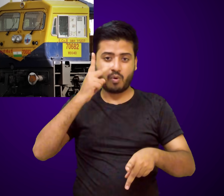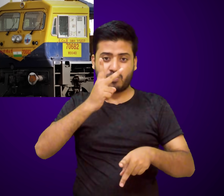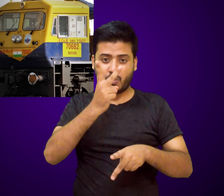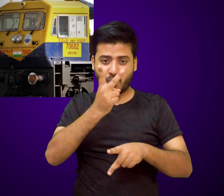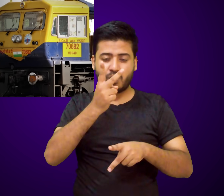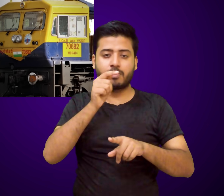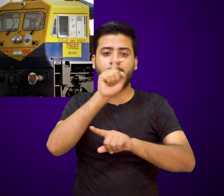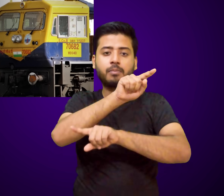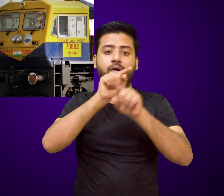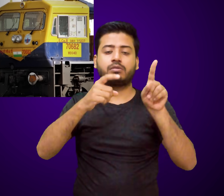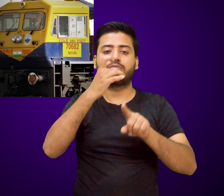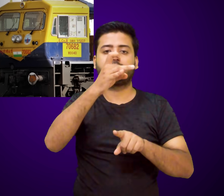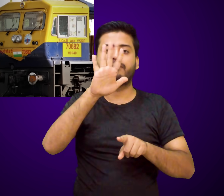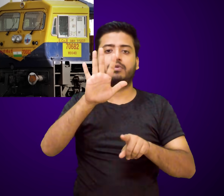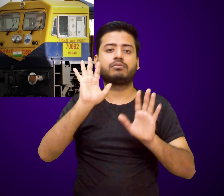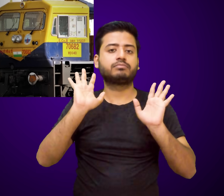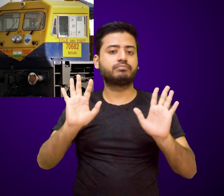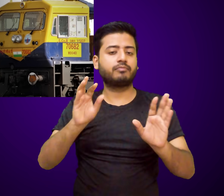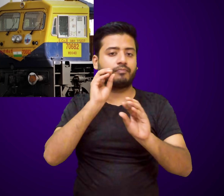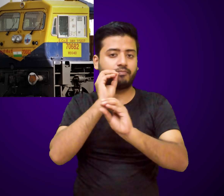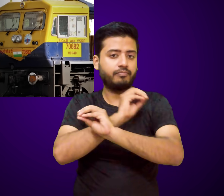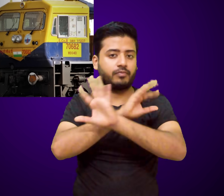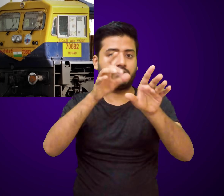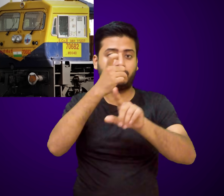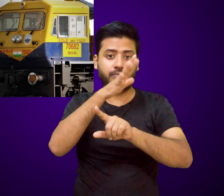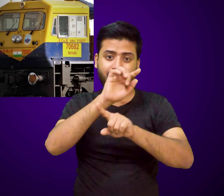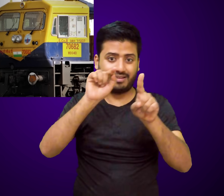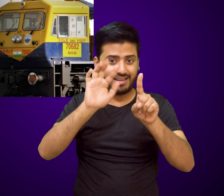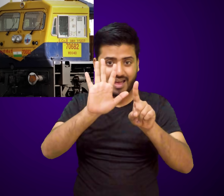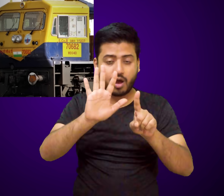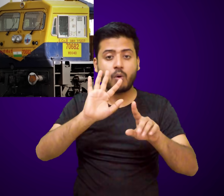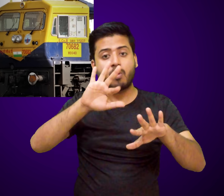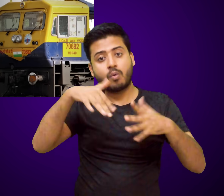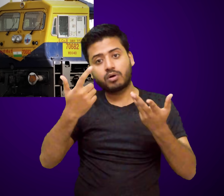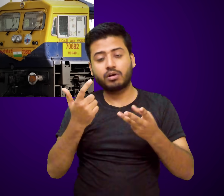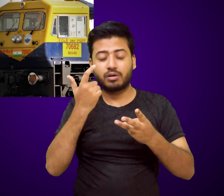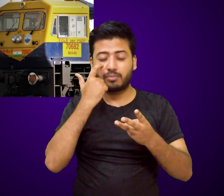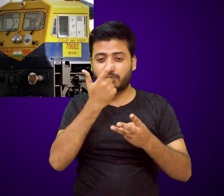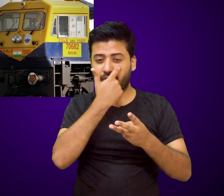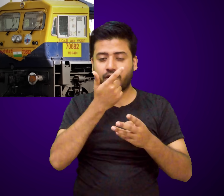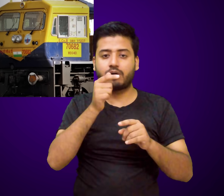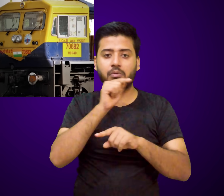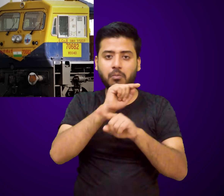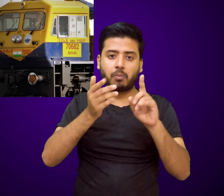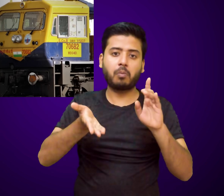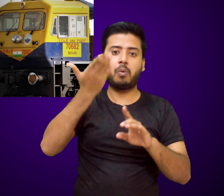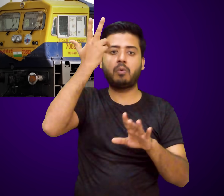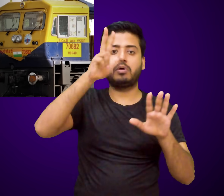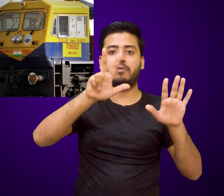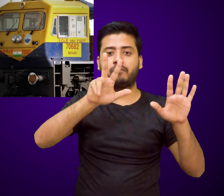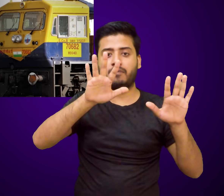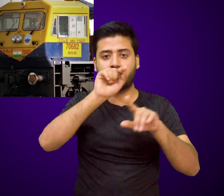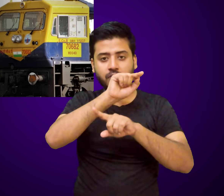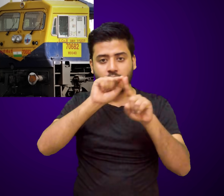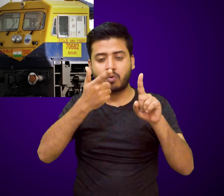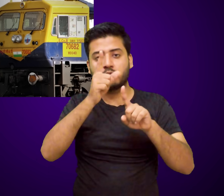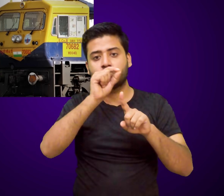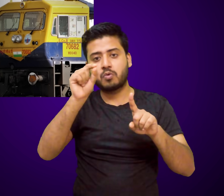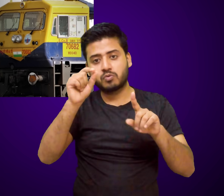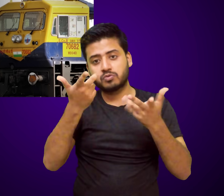divyangjaan.indianrail.gov.in. Though reapply with corrections. After checking the rejection reason, make corrections. Correct any errors